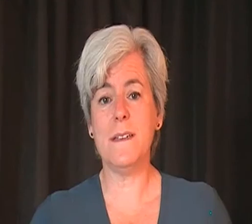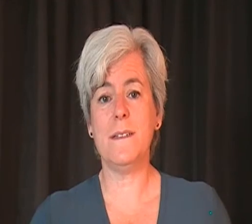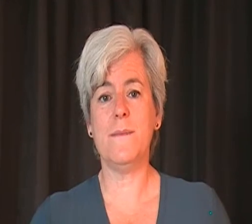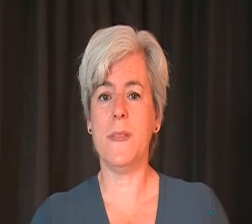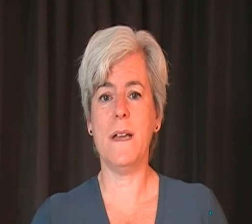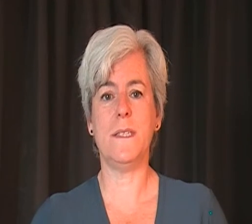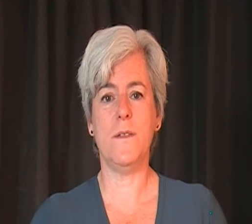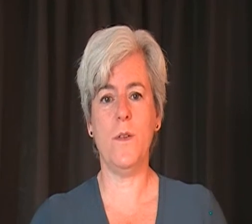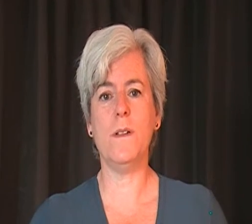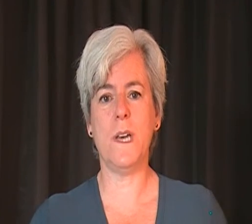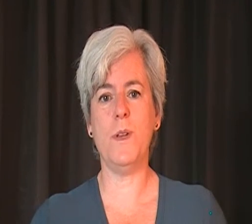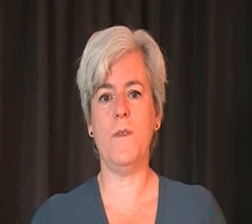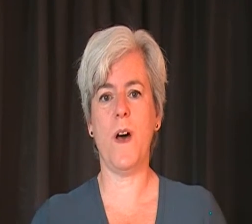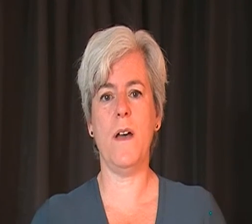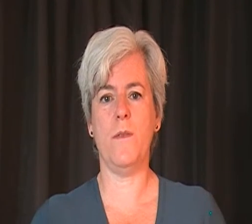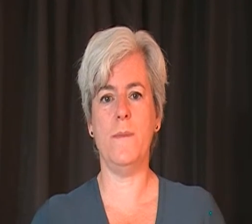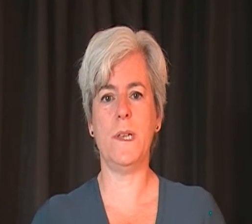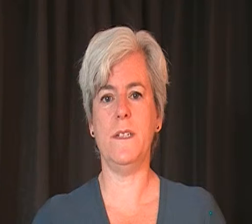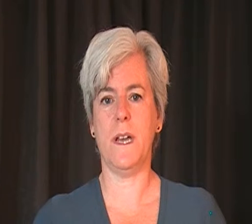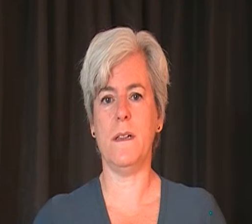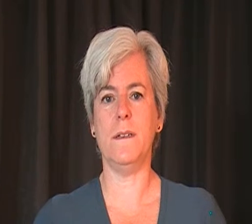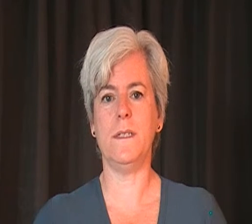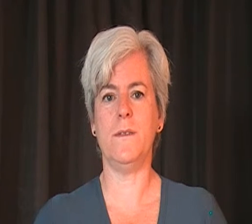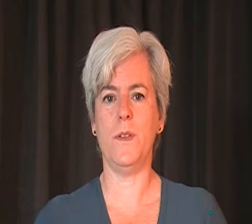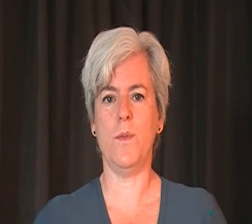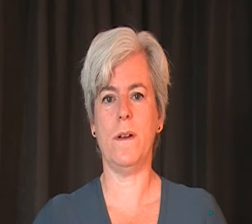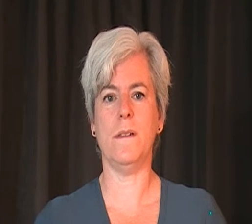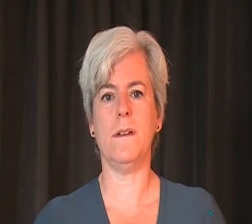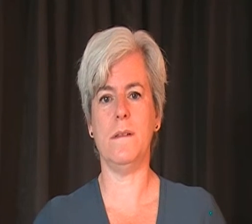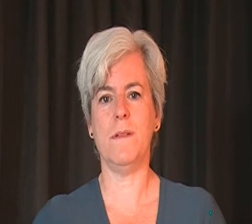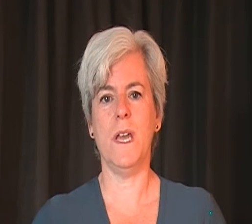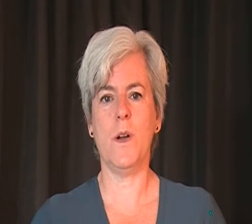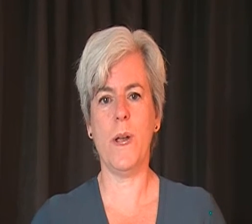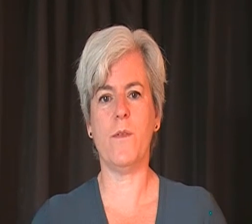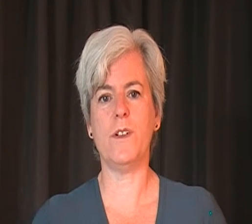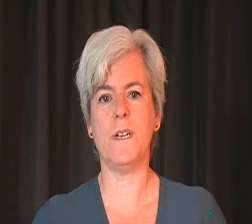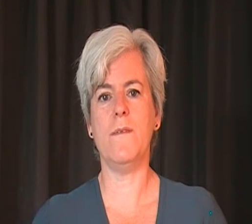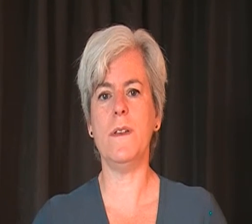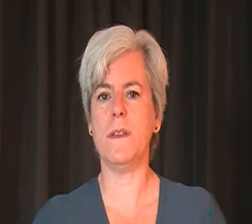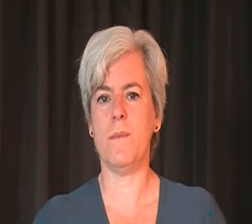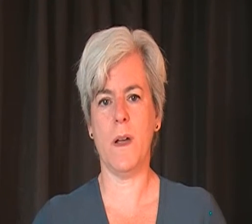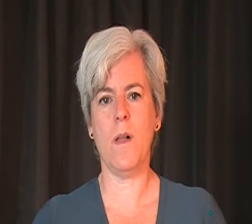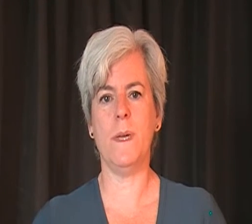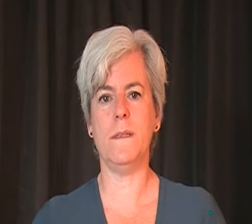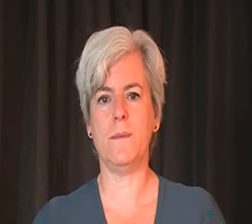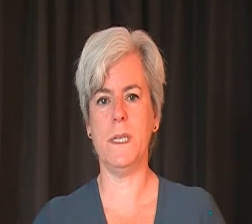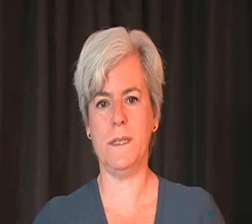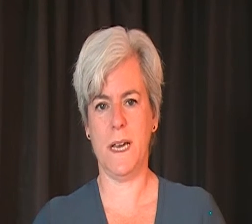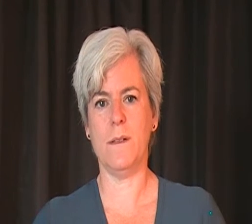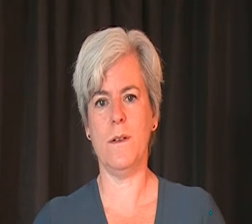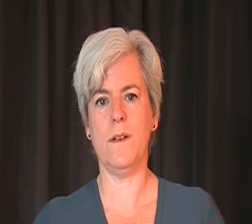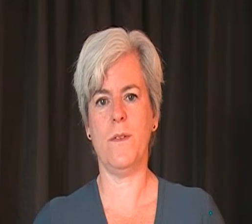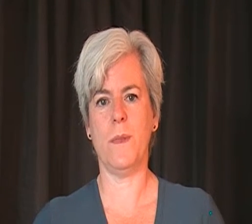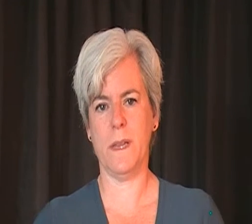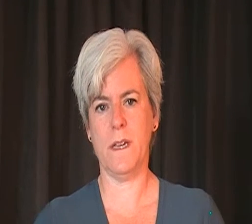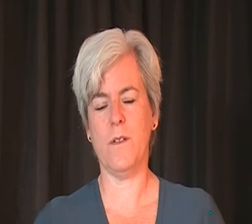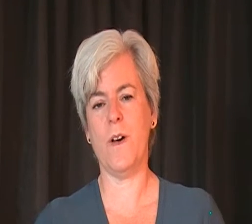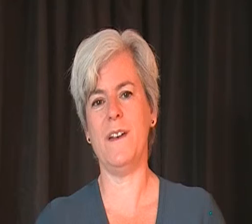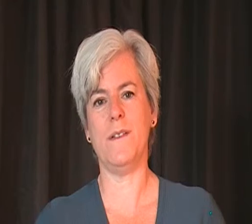it. That's the full W5 website checklist. If you want a little quick version of it, then by all means, please download it from the link you'll find on